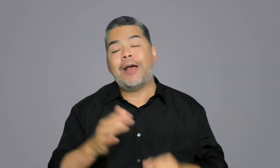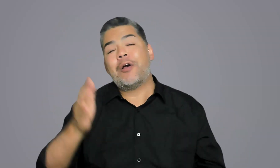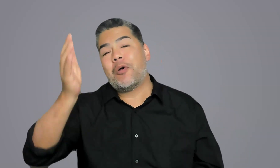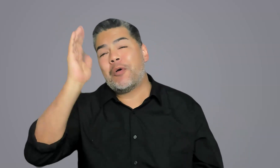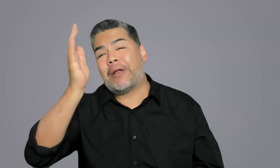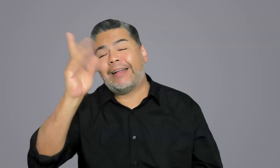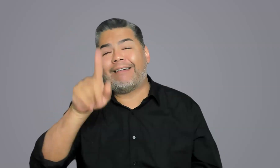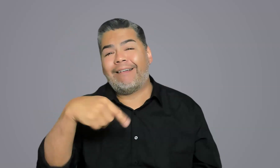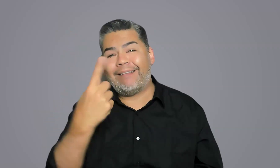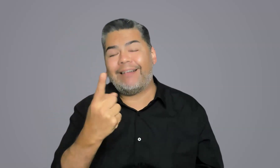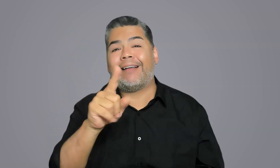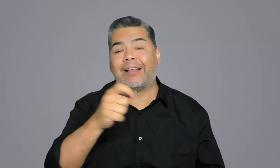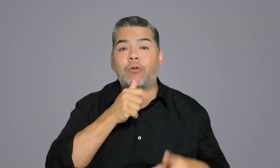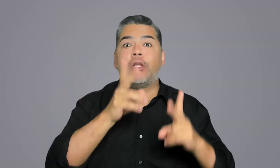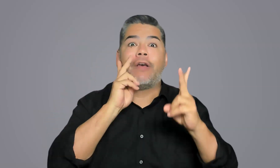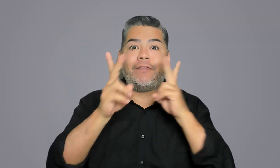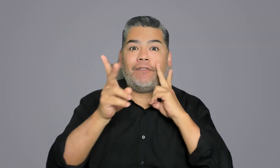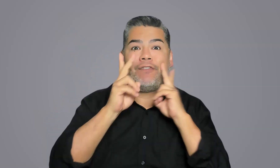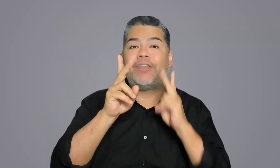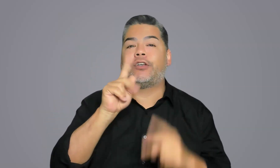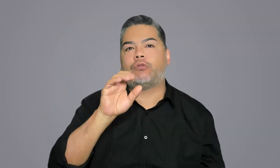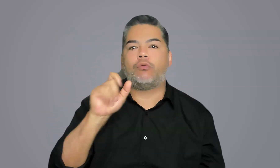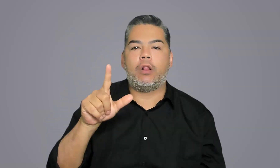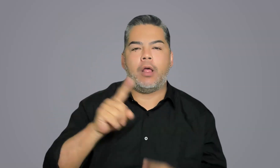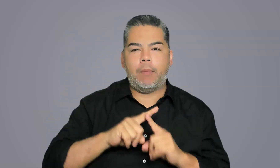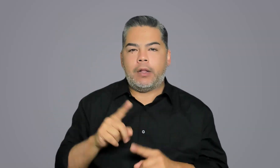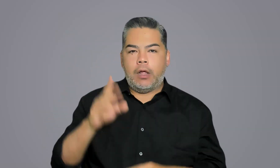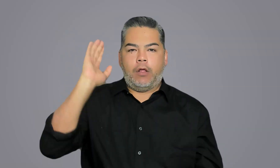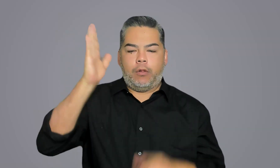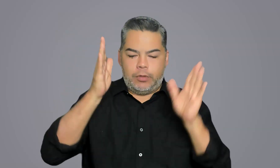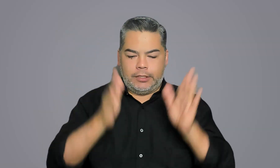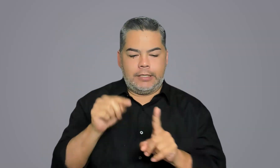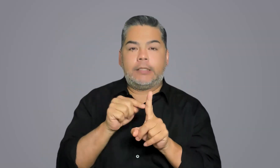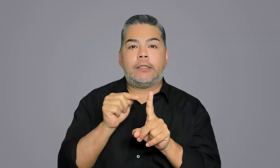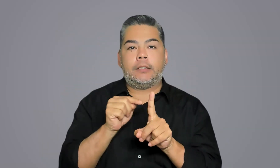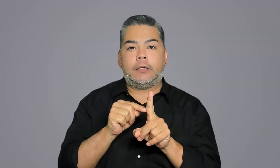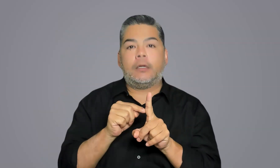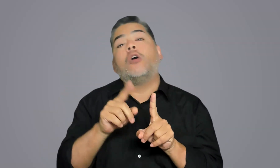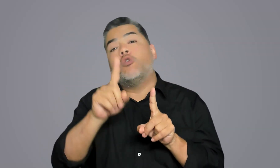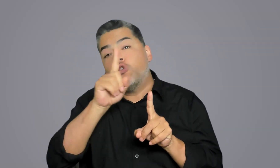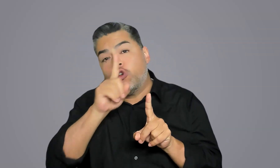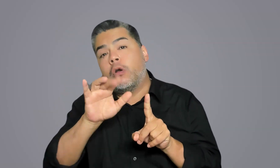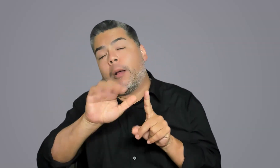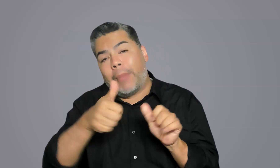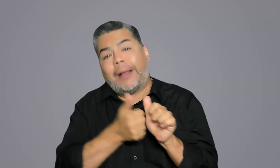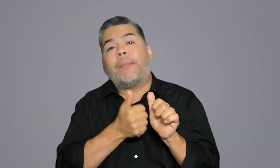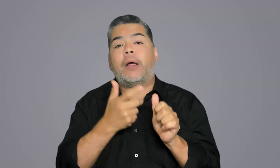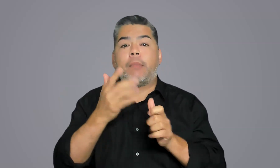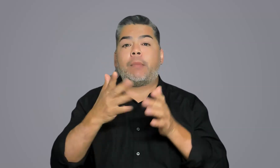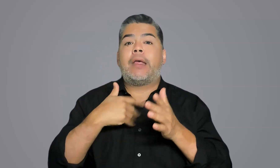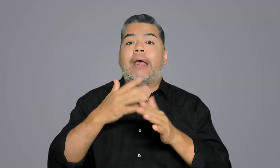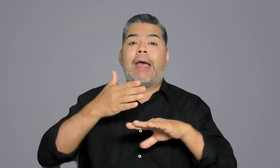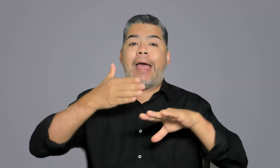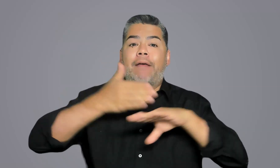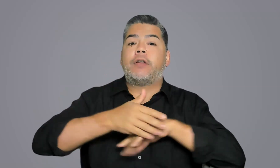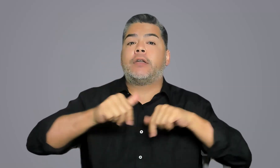a visual tool, but the presenter is the main focus. They're there as a backup, as a resource after the session maybe, to give extra